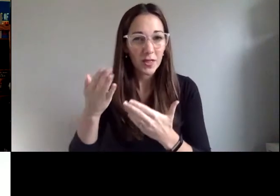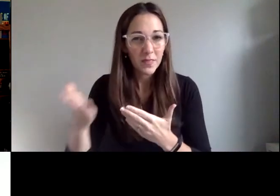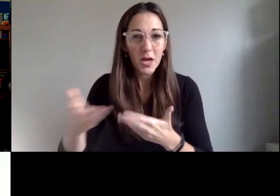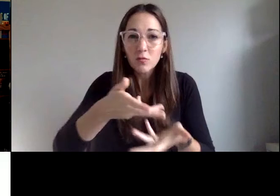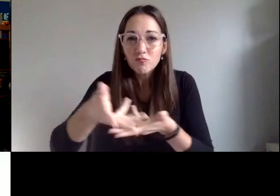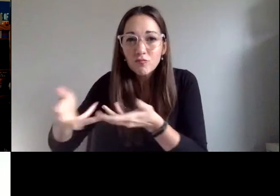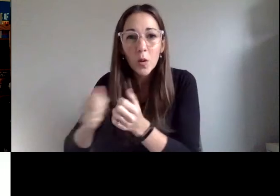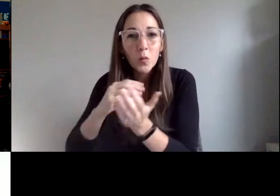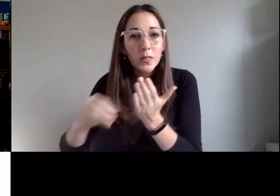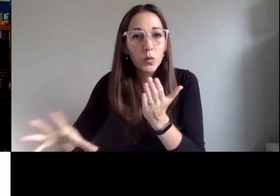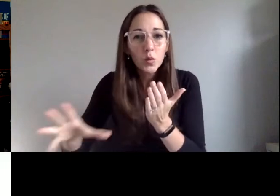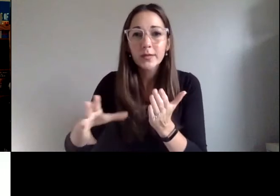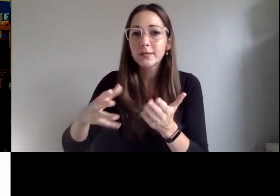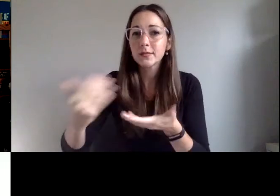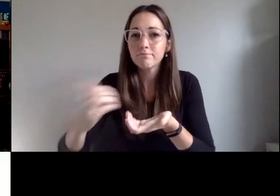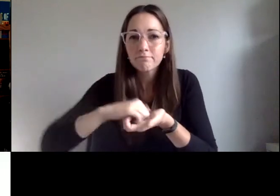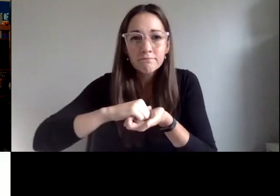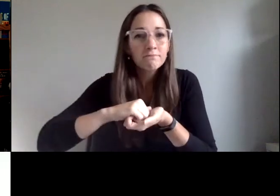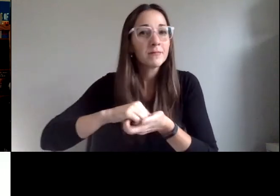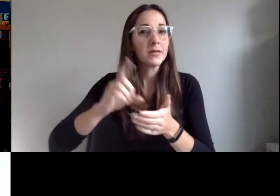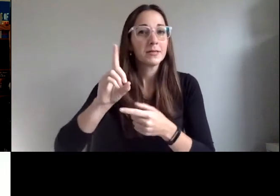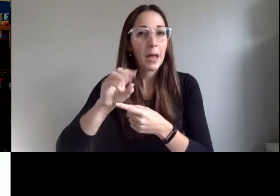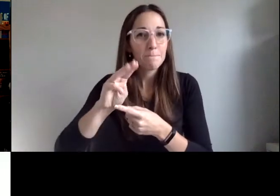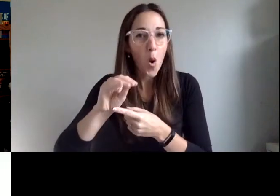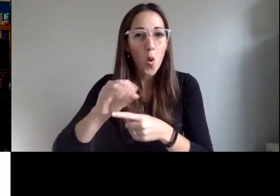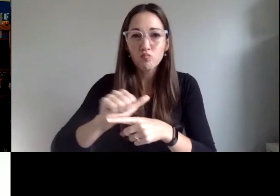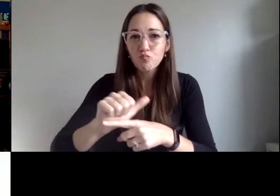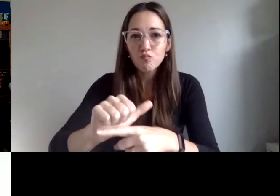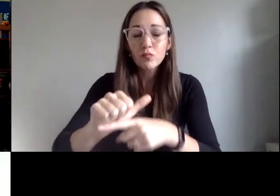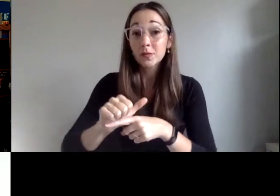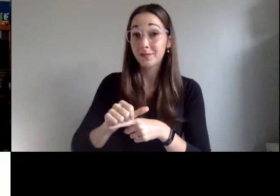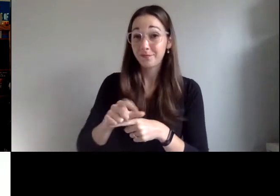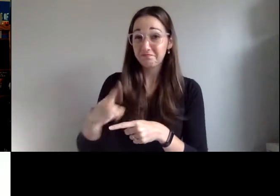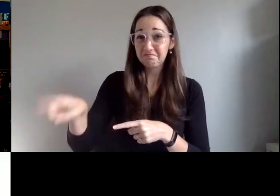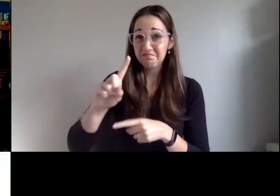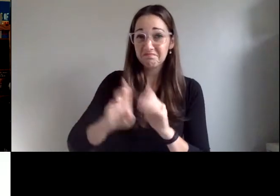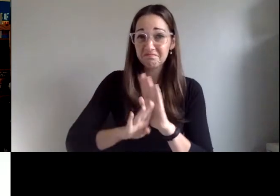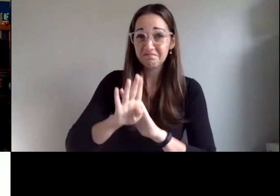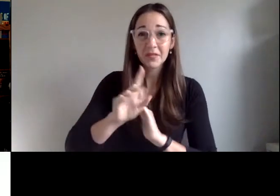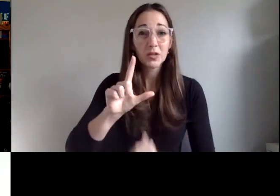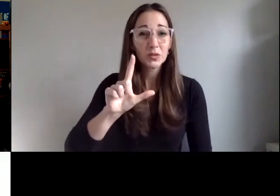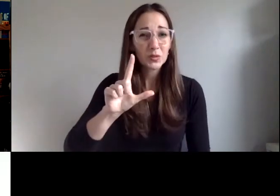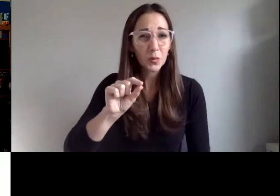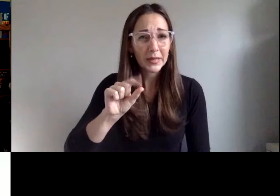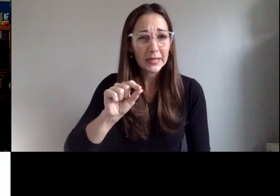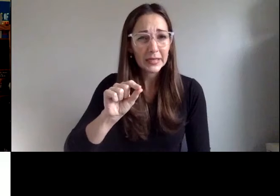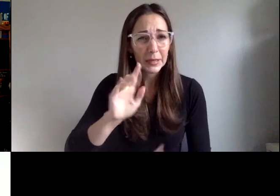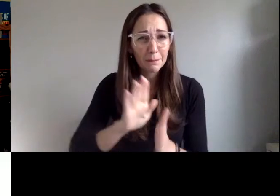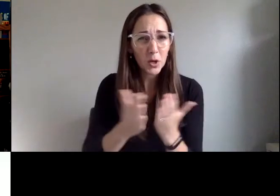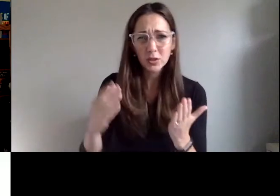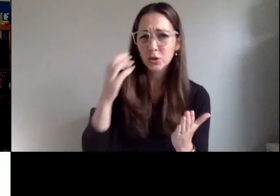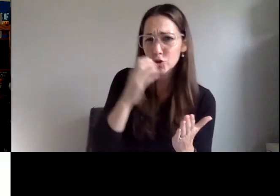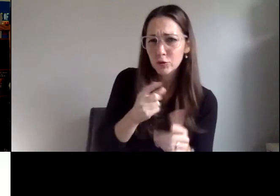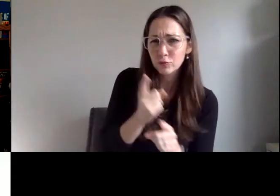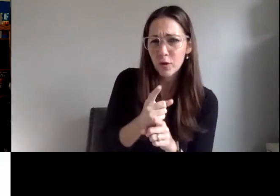to train them on the platform, demo the platform, and then have them create 20 books, I believe, though Chris will correct me if